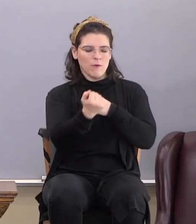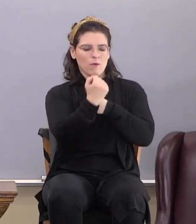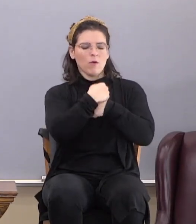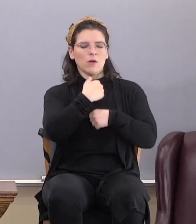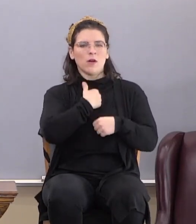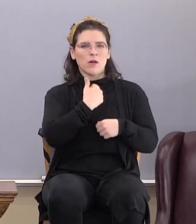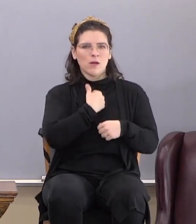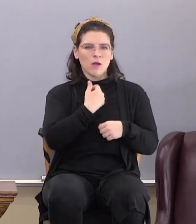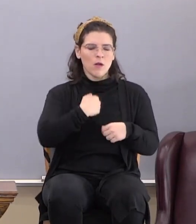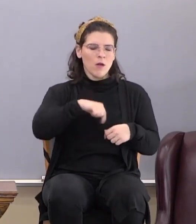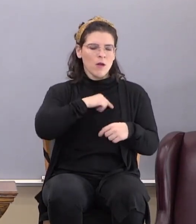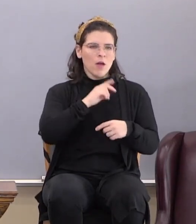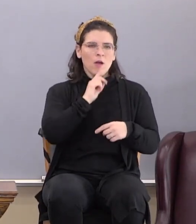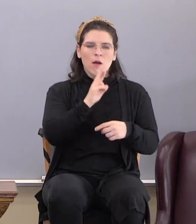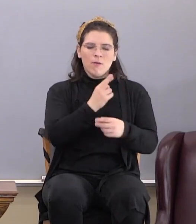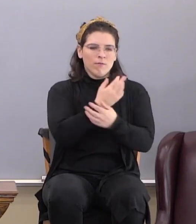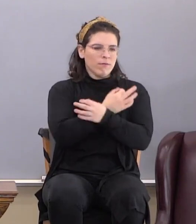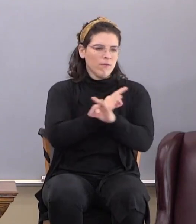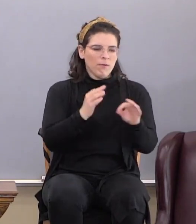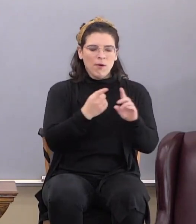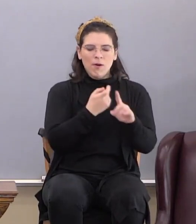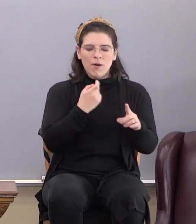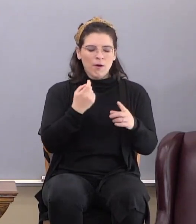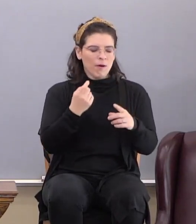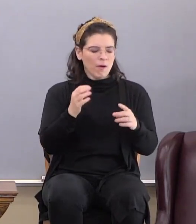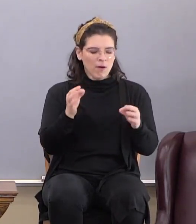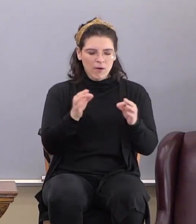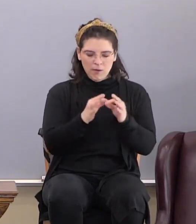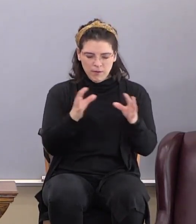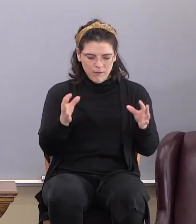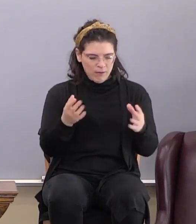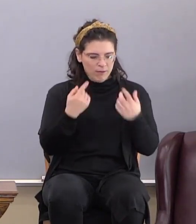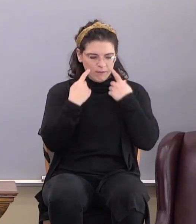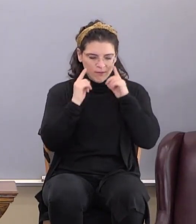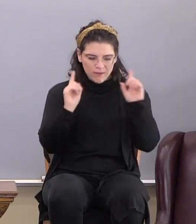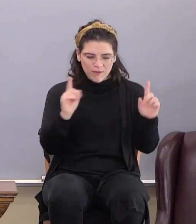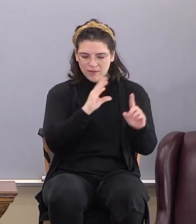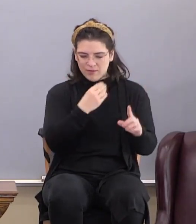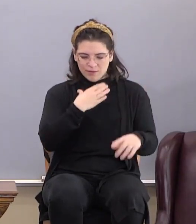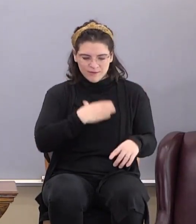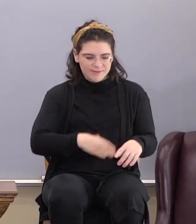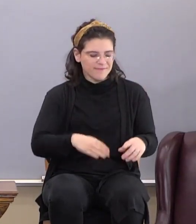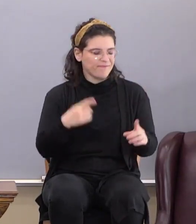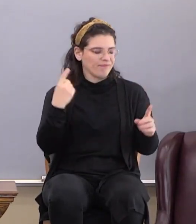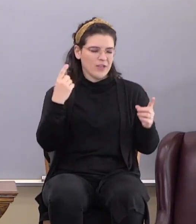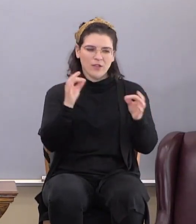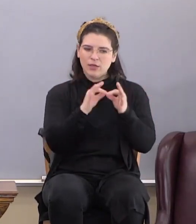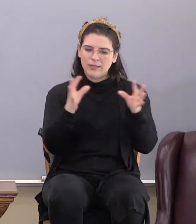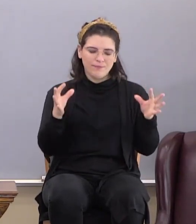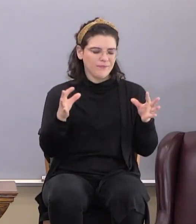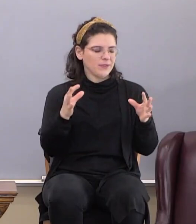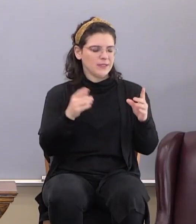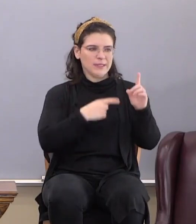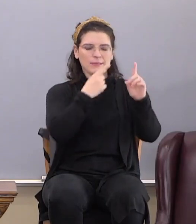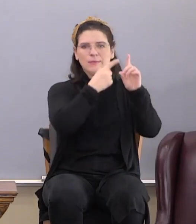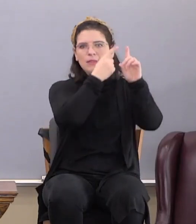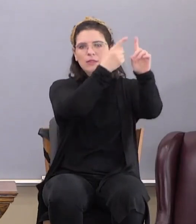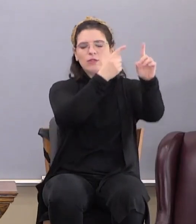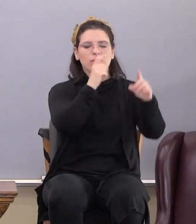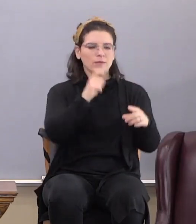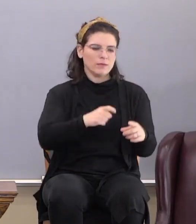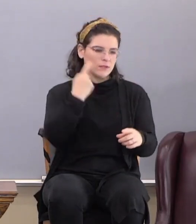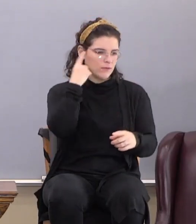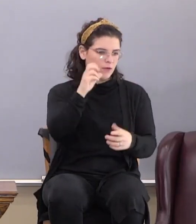ourselves. We're free from the vain successes and desires and the vain ambitions and the need for